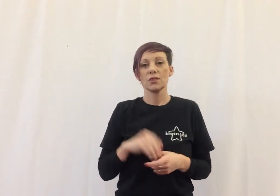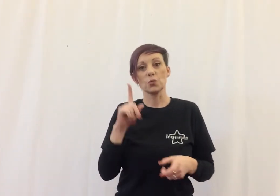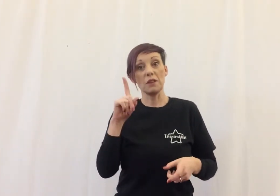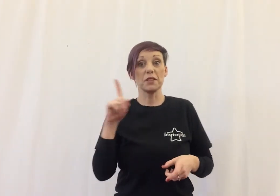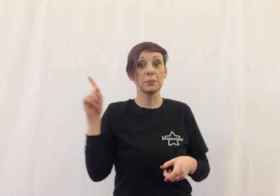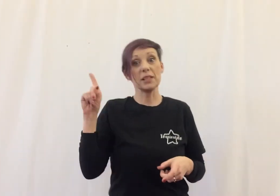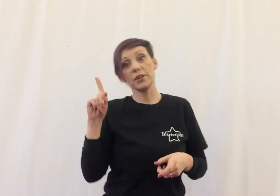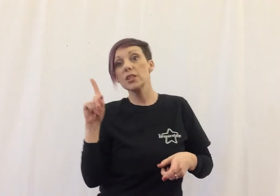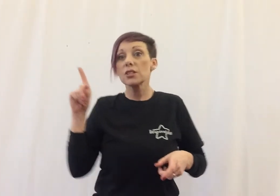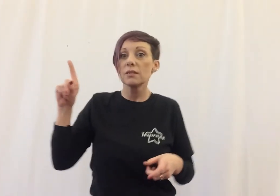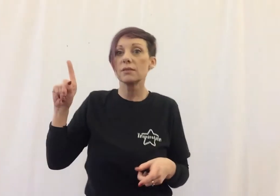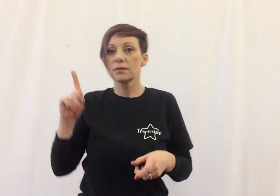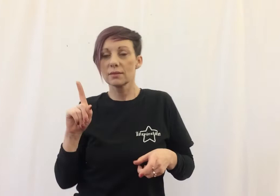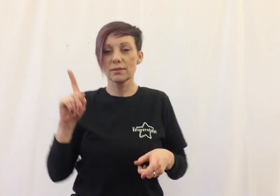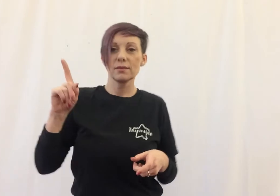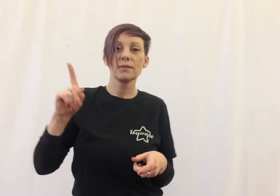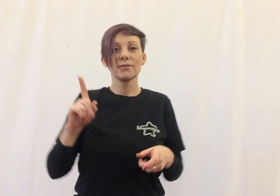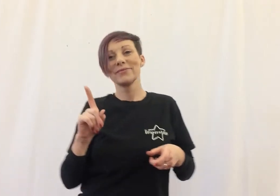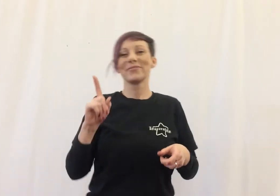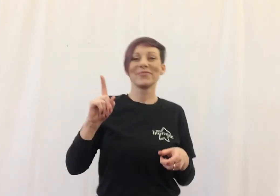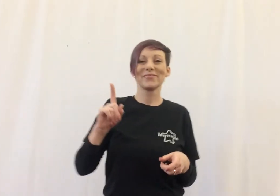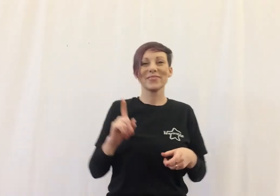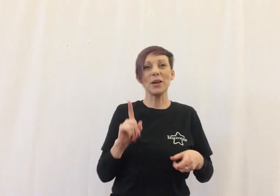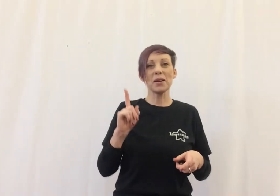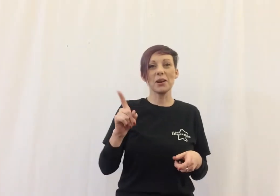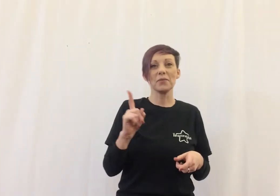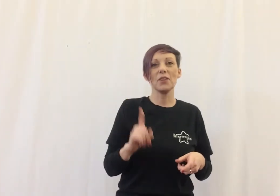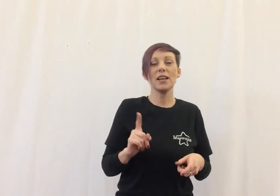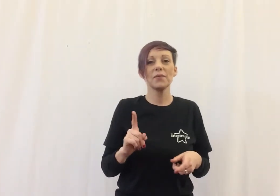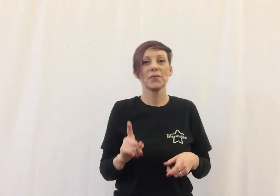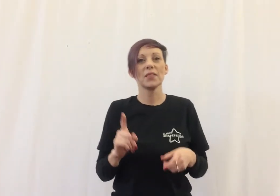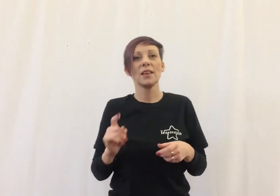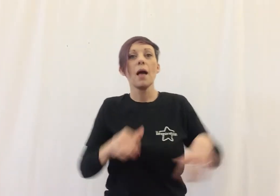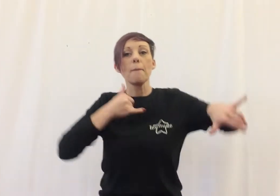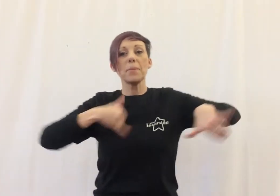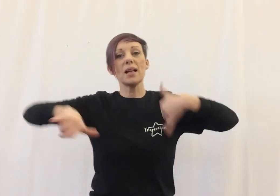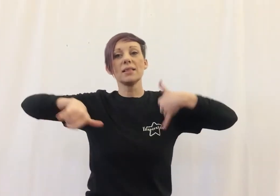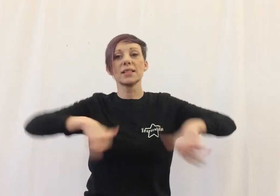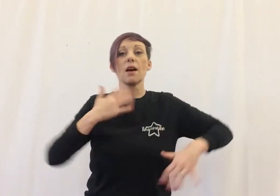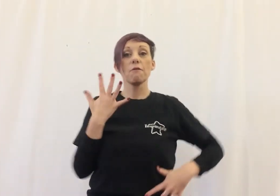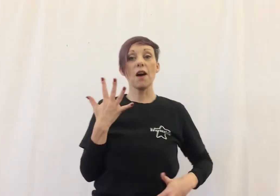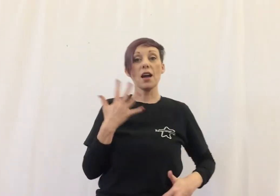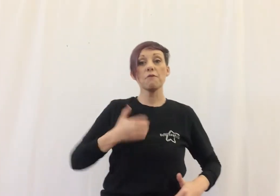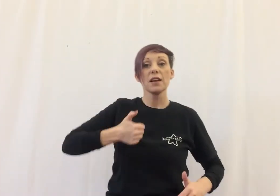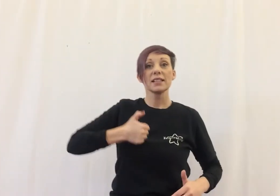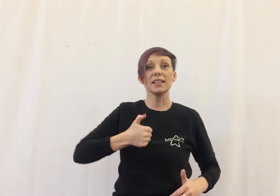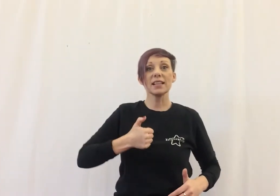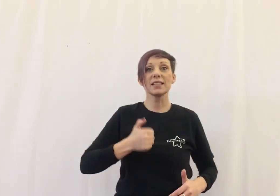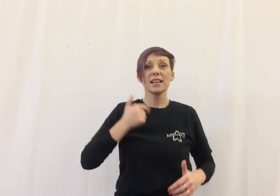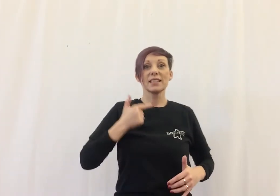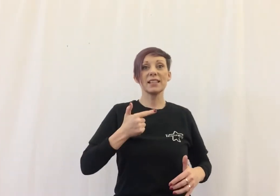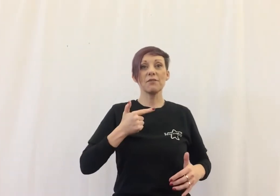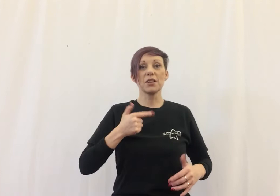Wait for this bit to finish. Here we go. Ready? Bells. 5, 6, 7.